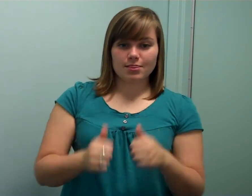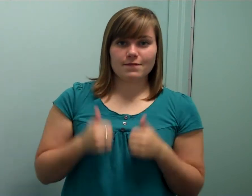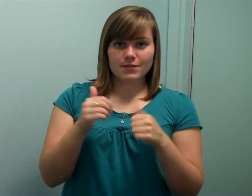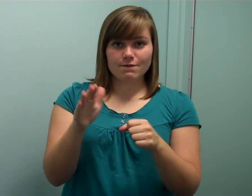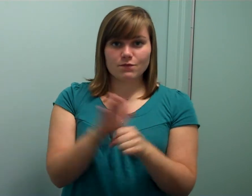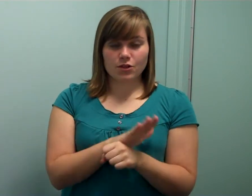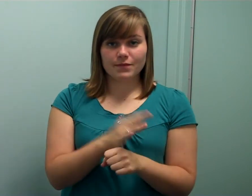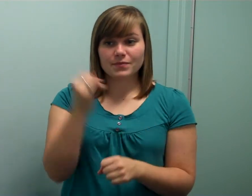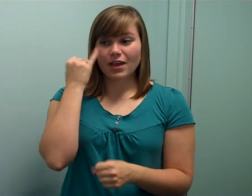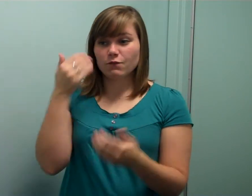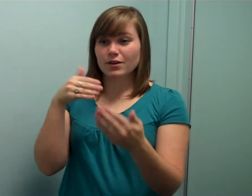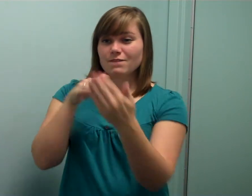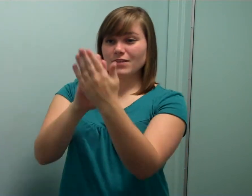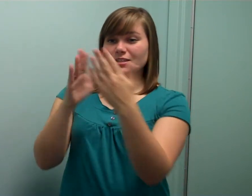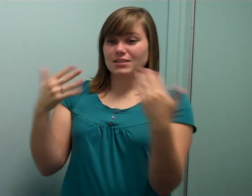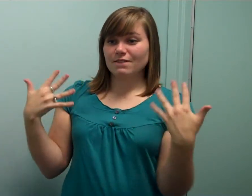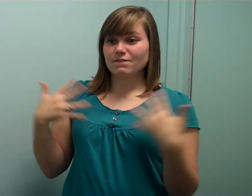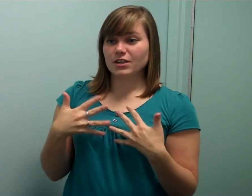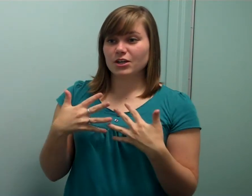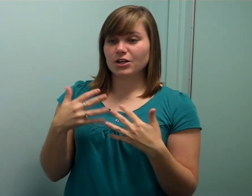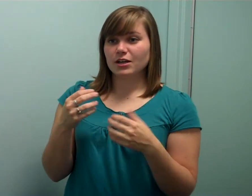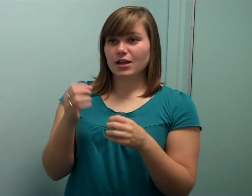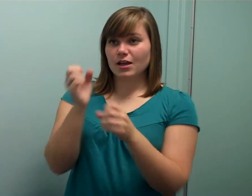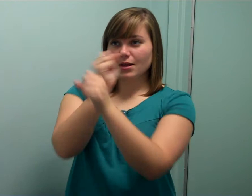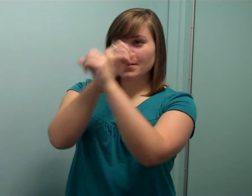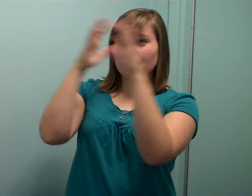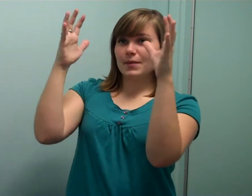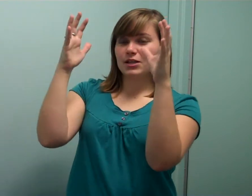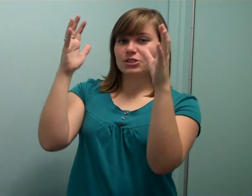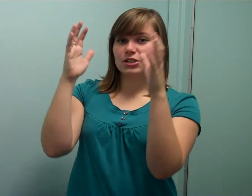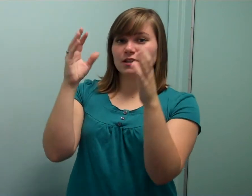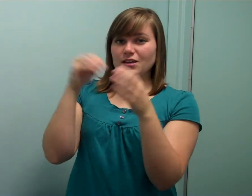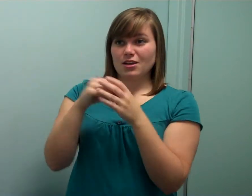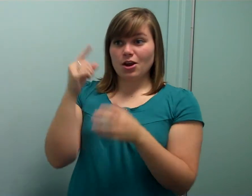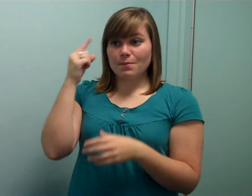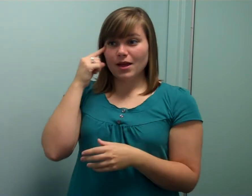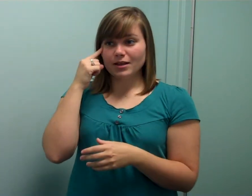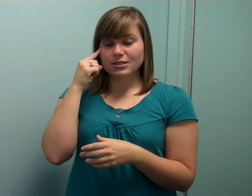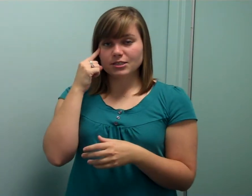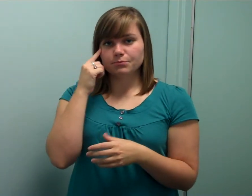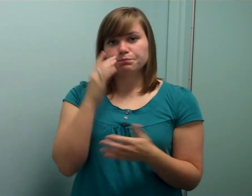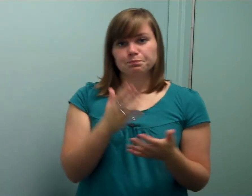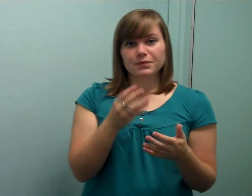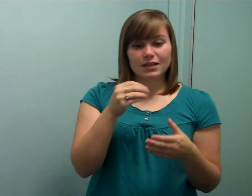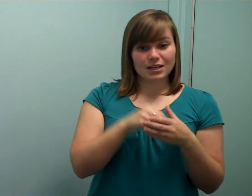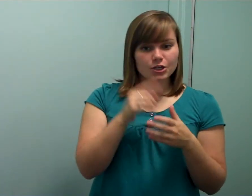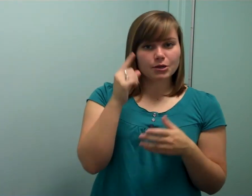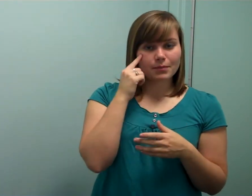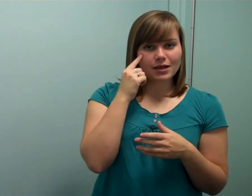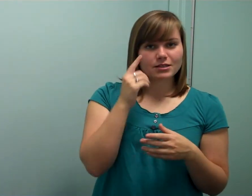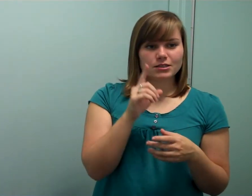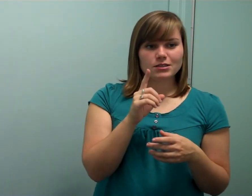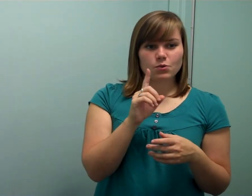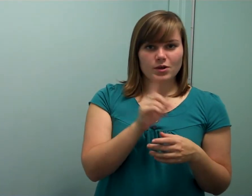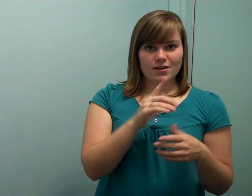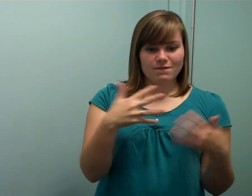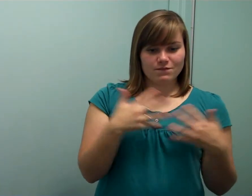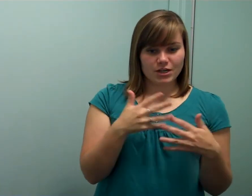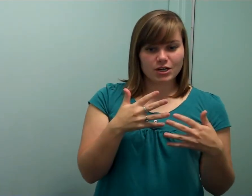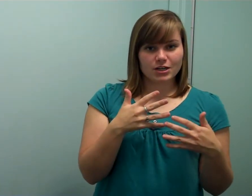we face our fears squarely and imagine in the safety of our minds, which after all is where fear exists,